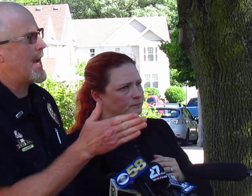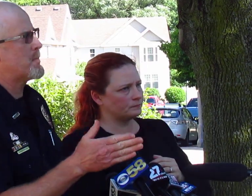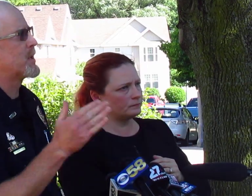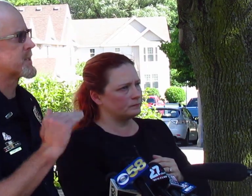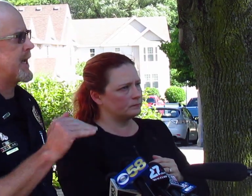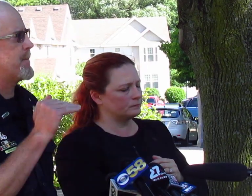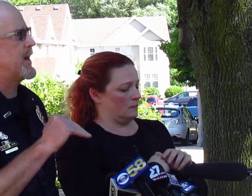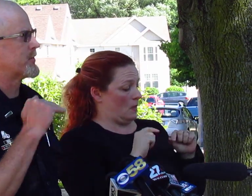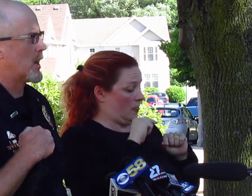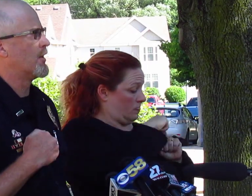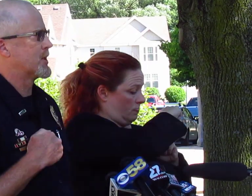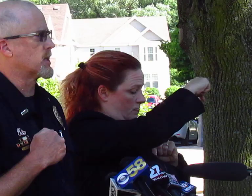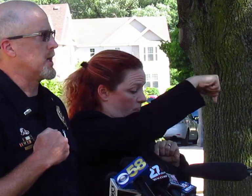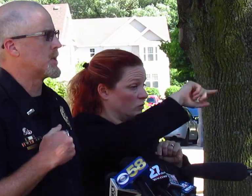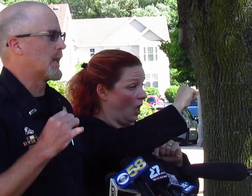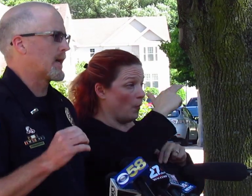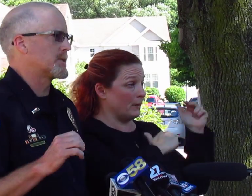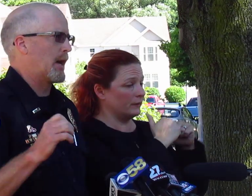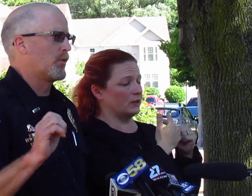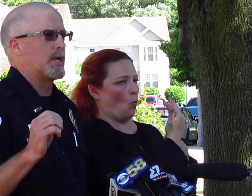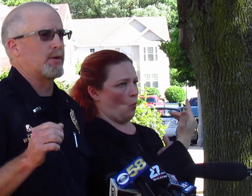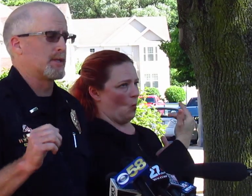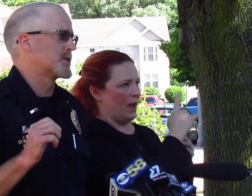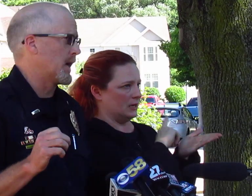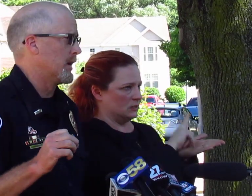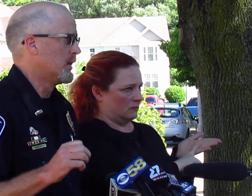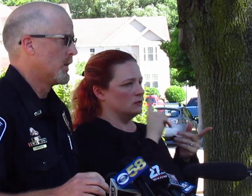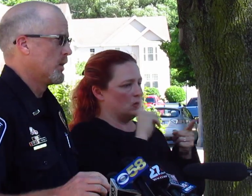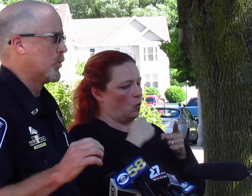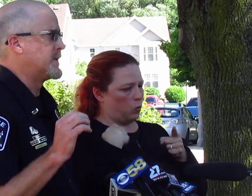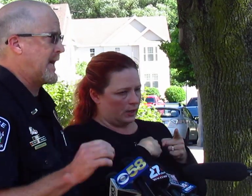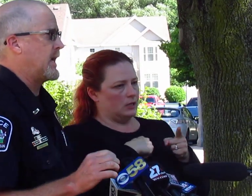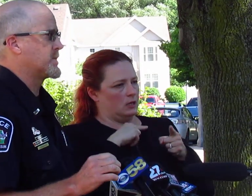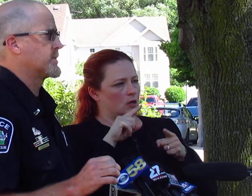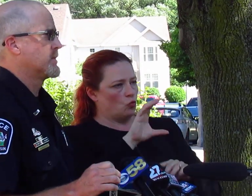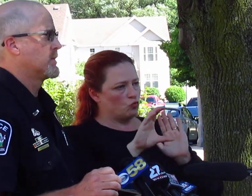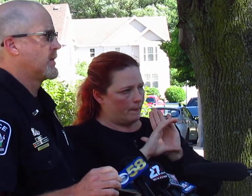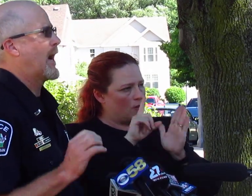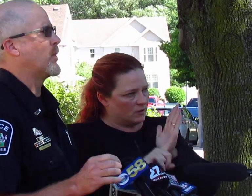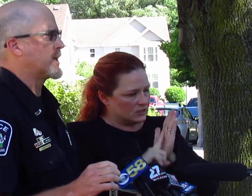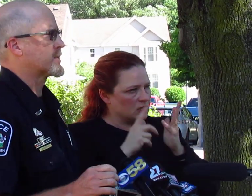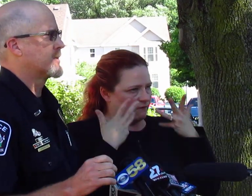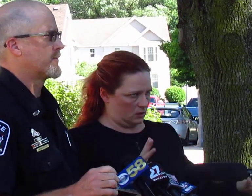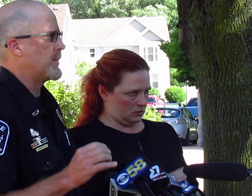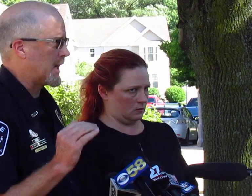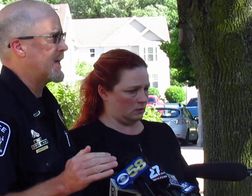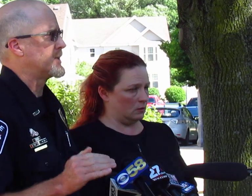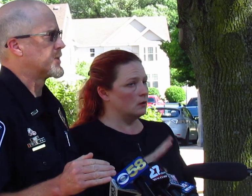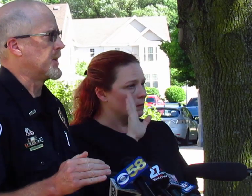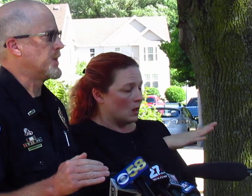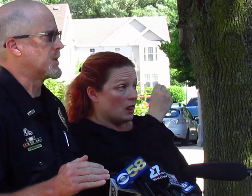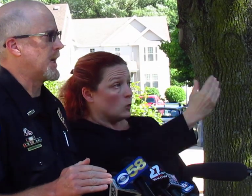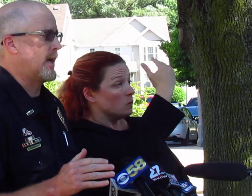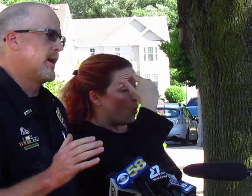is going to happen, but it's going to happen after our investigation. And like I said, I will reiterate this again. We're days, not weeks, from making